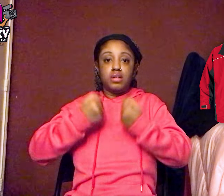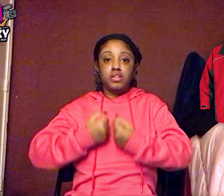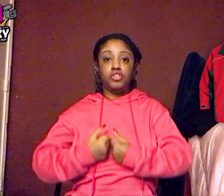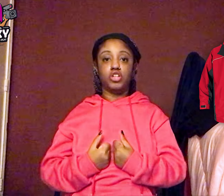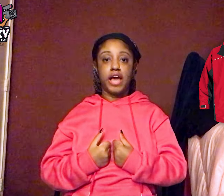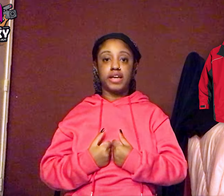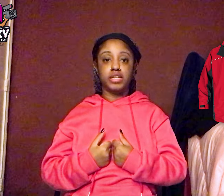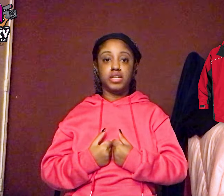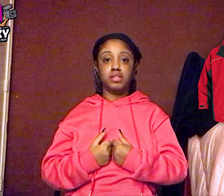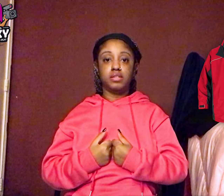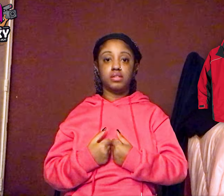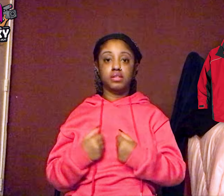Jacket.